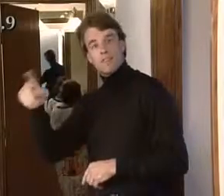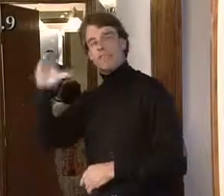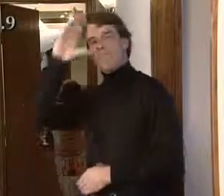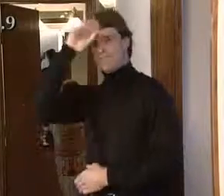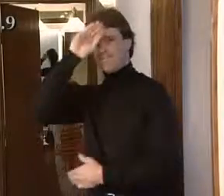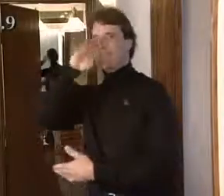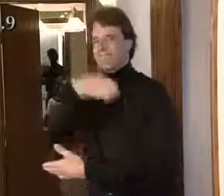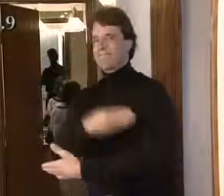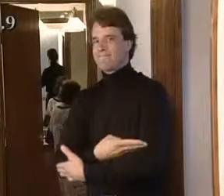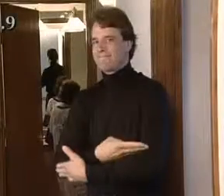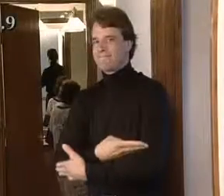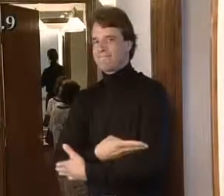the son.